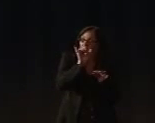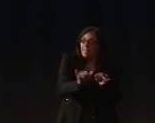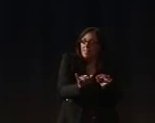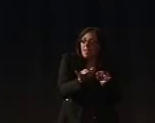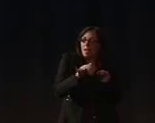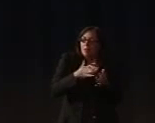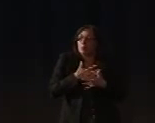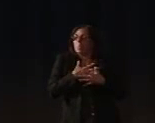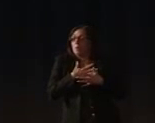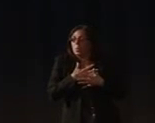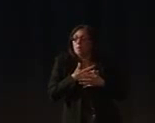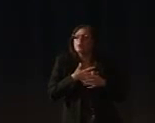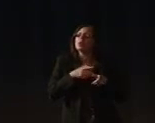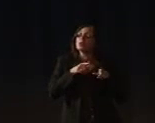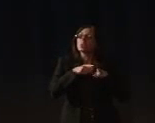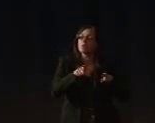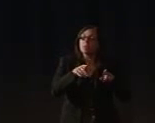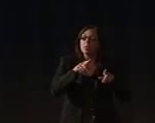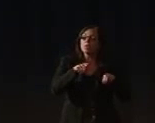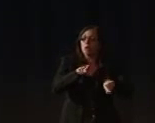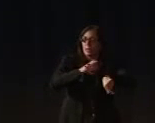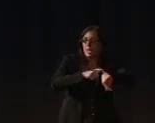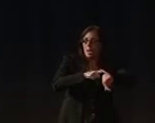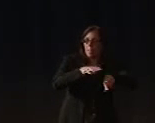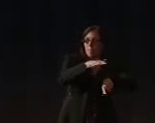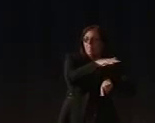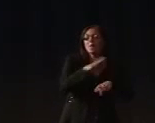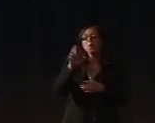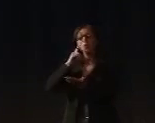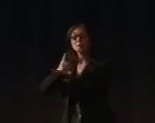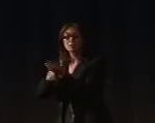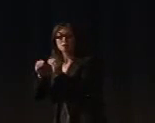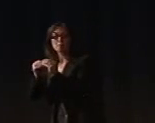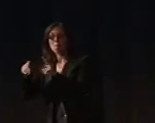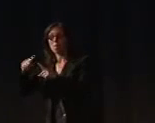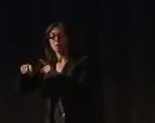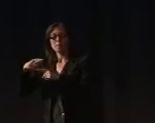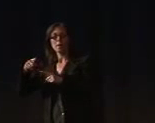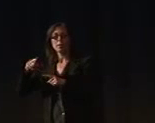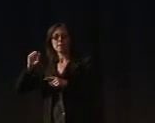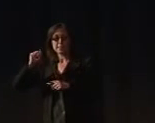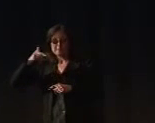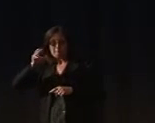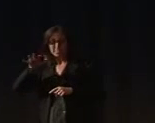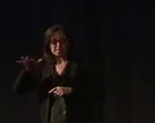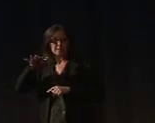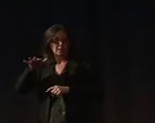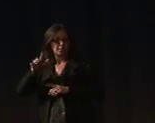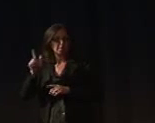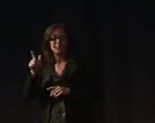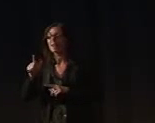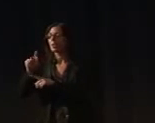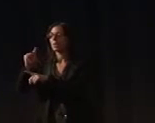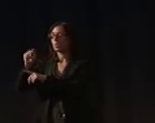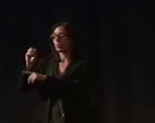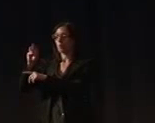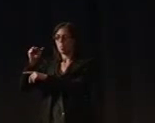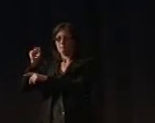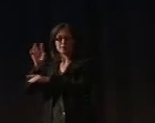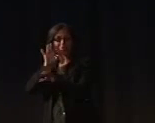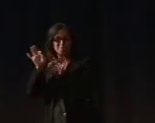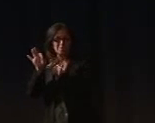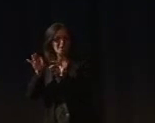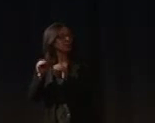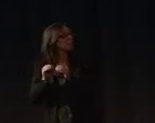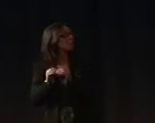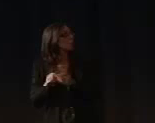space? We will see that a lot tomorrow afternoon, I think, with Tomas Saraceno. But I was fortunate enough to be able to be